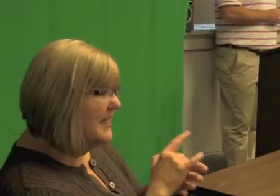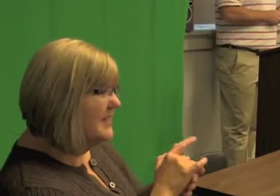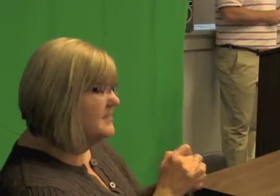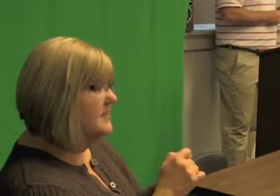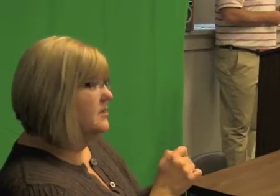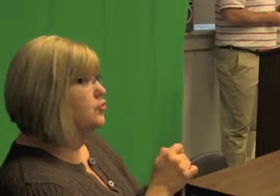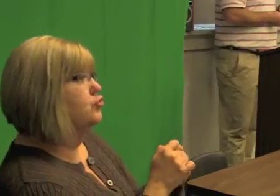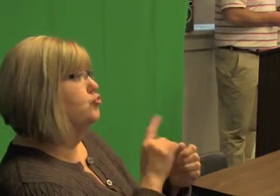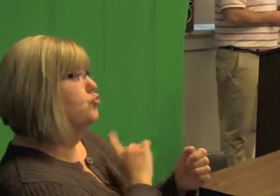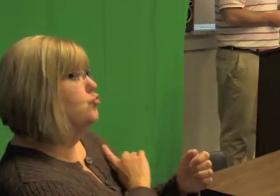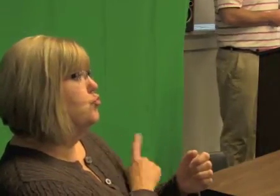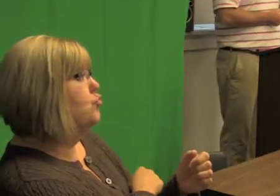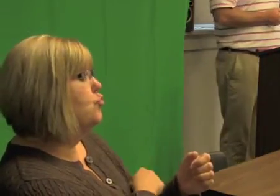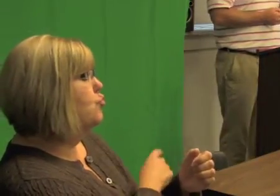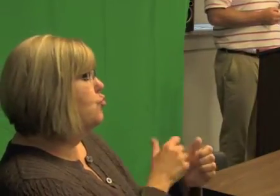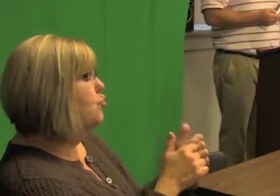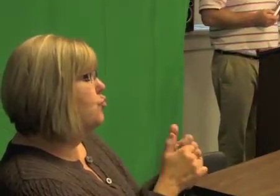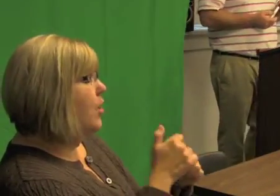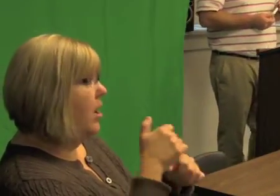purchase decisions?